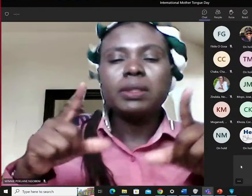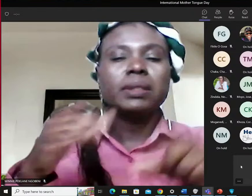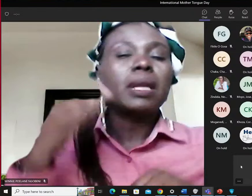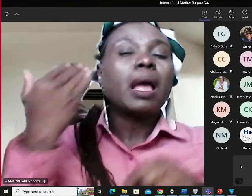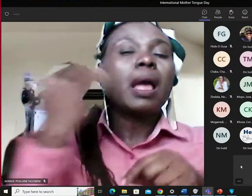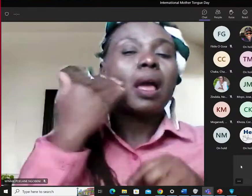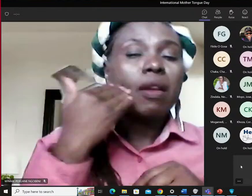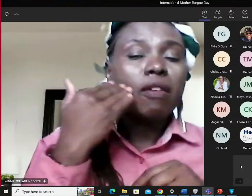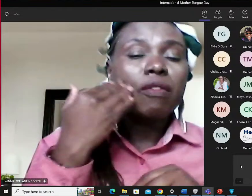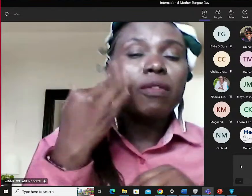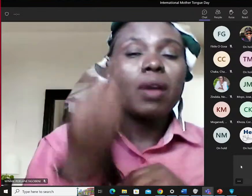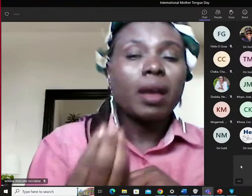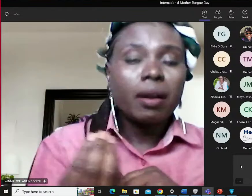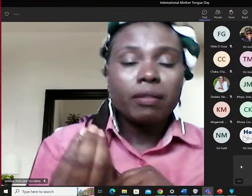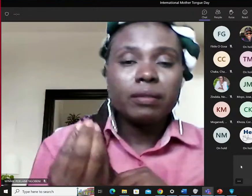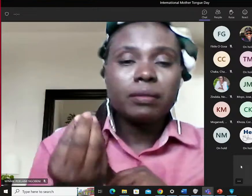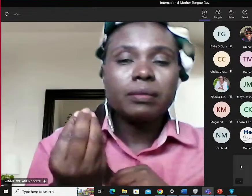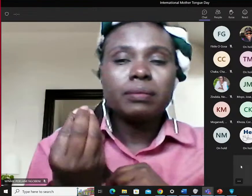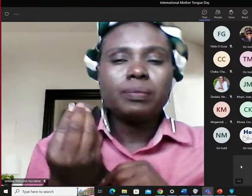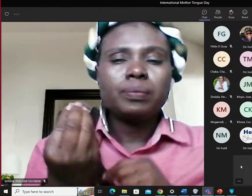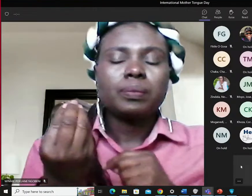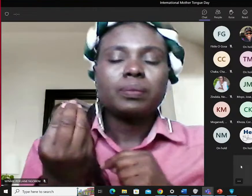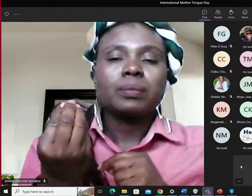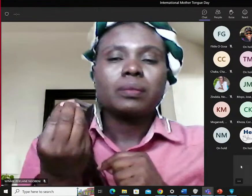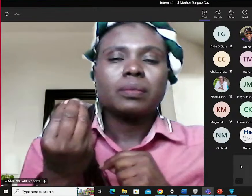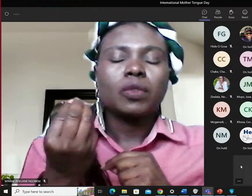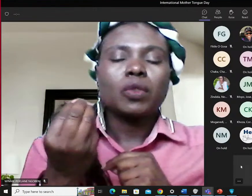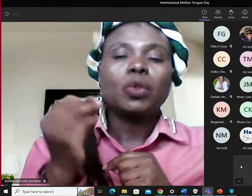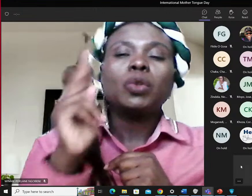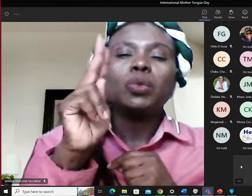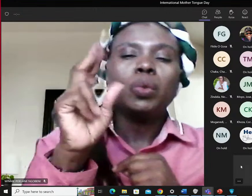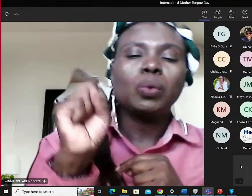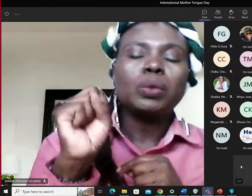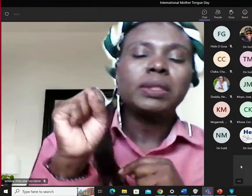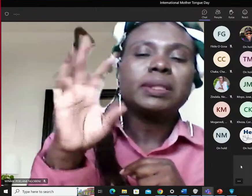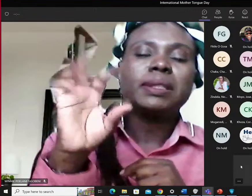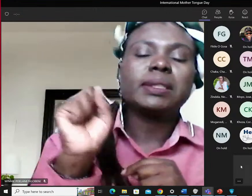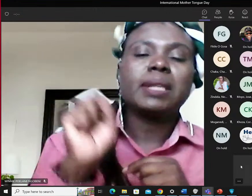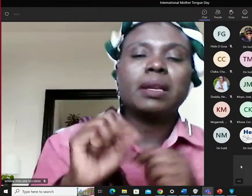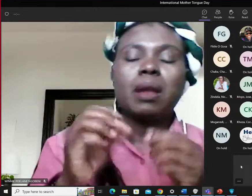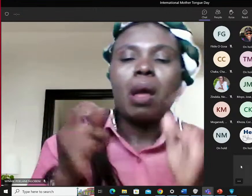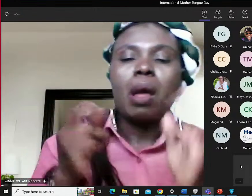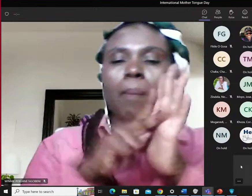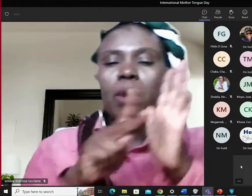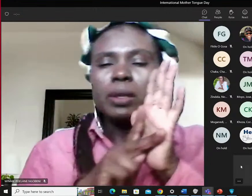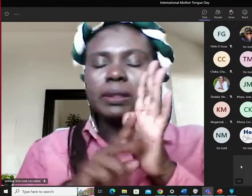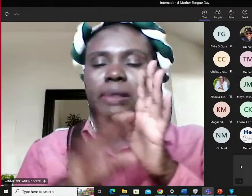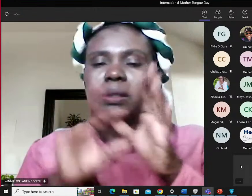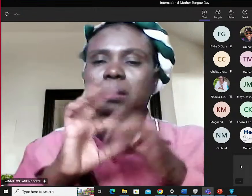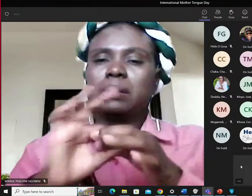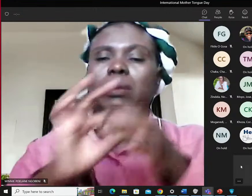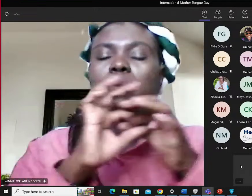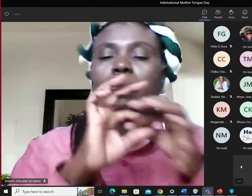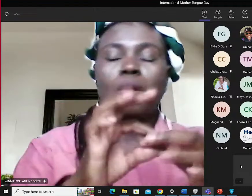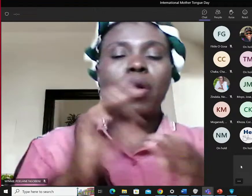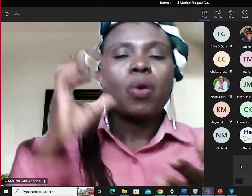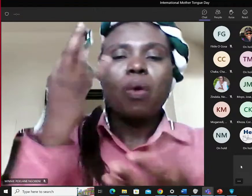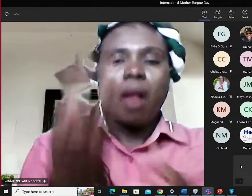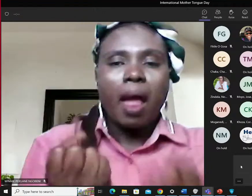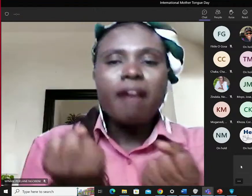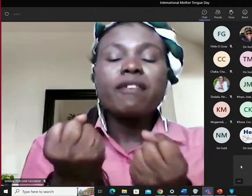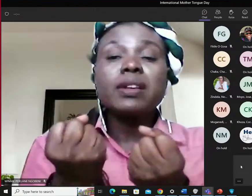can go now on policies, corporate, you'll find this policy in